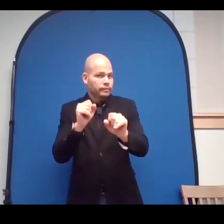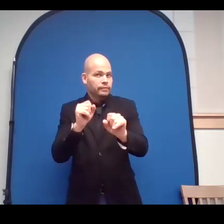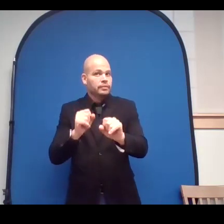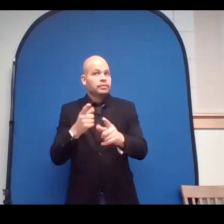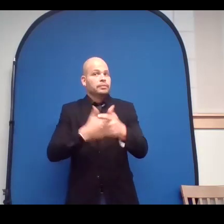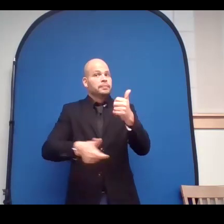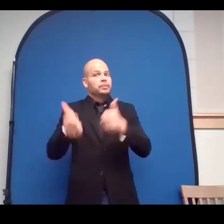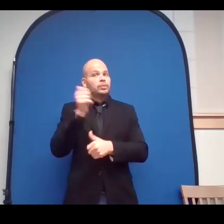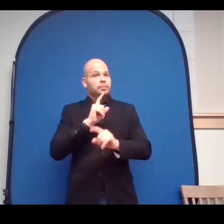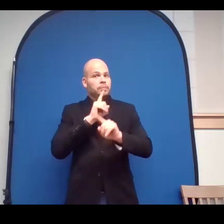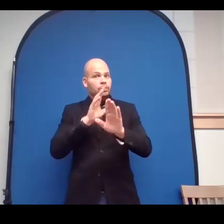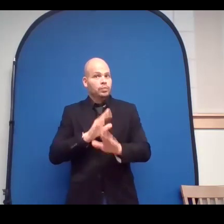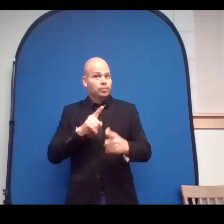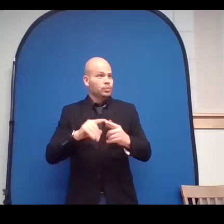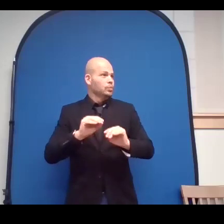our conversation.